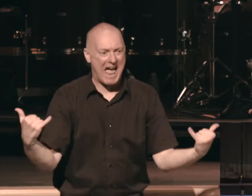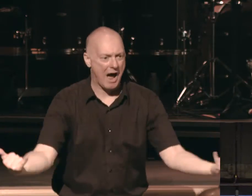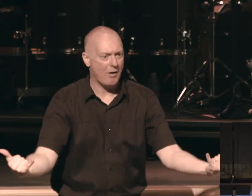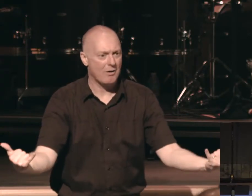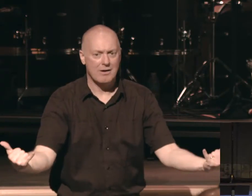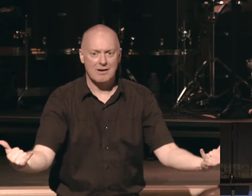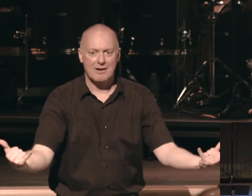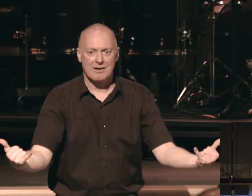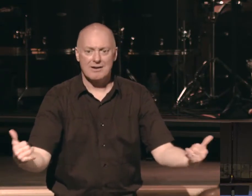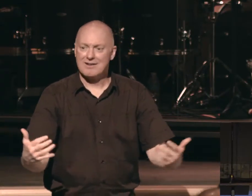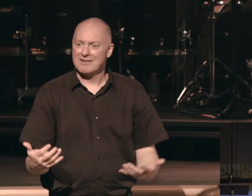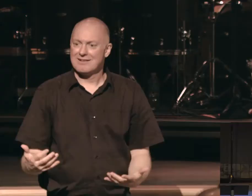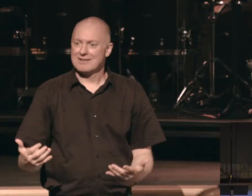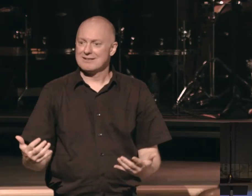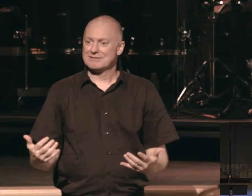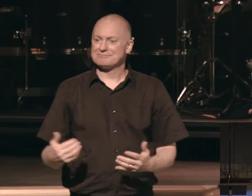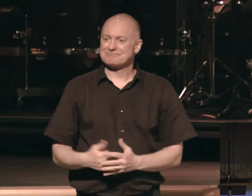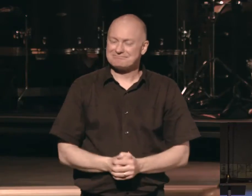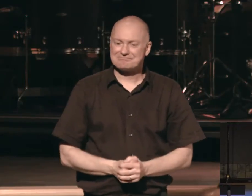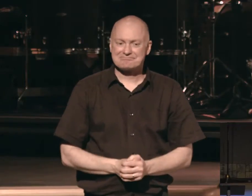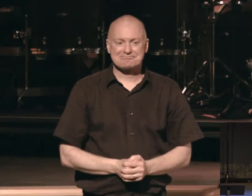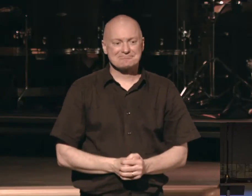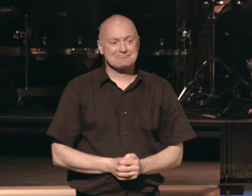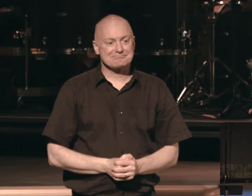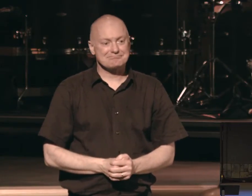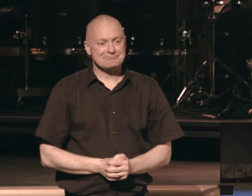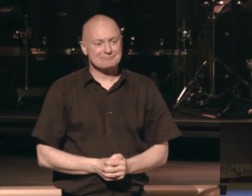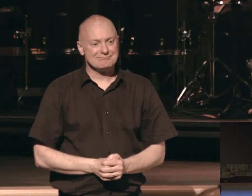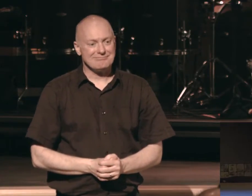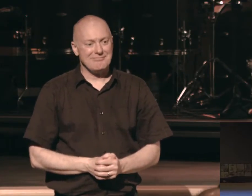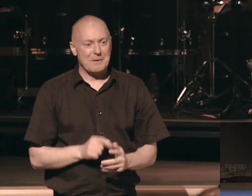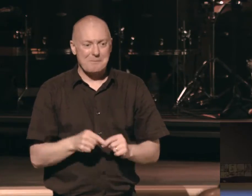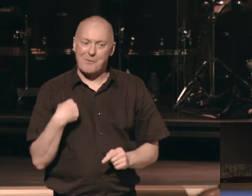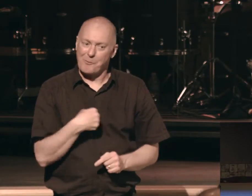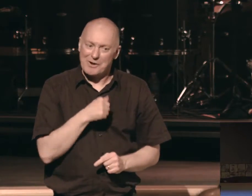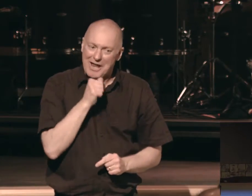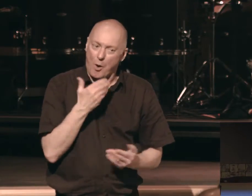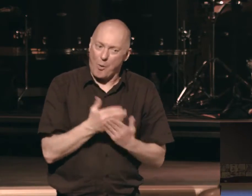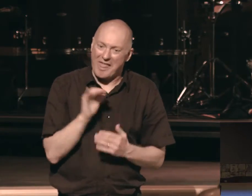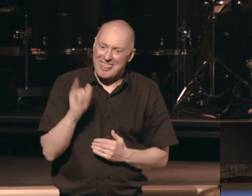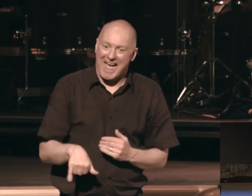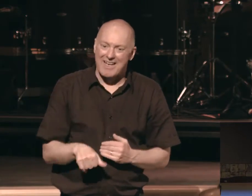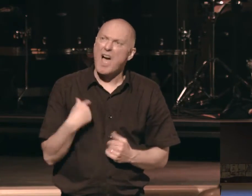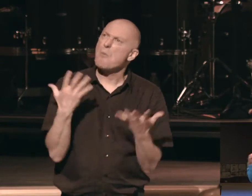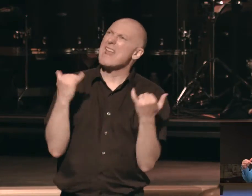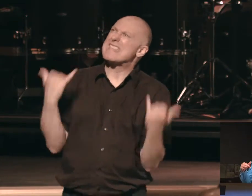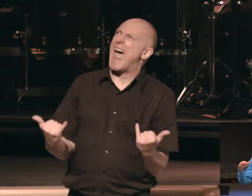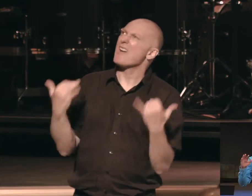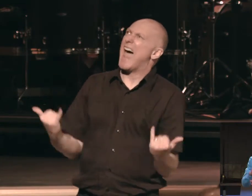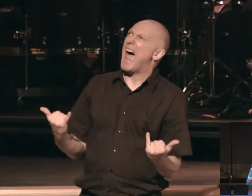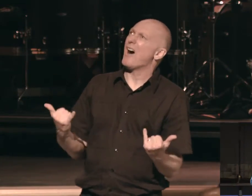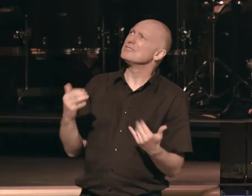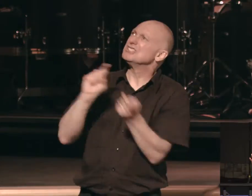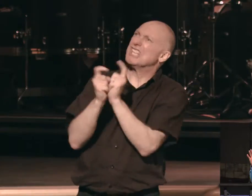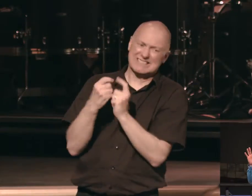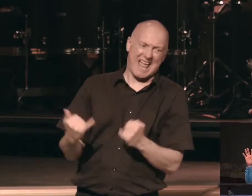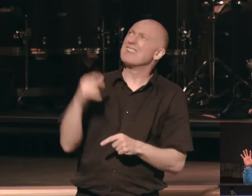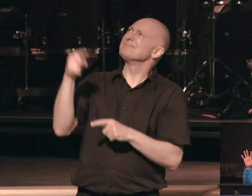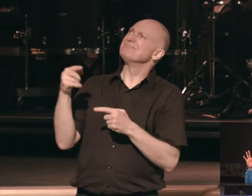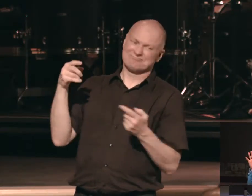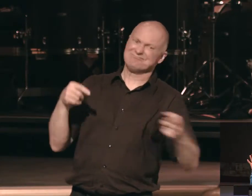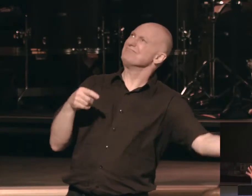world today, here and now. But we're not so good at that. We want here and now to be changed by the way we want it to be done. Every single, but Jesus is